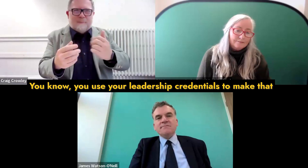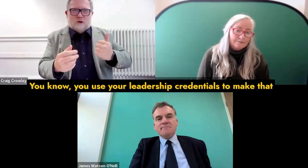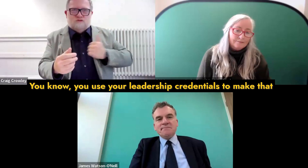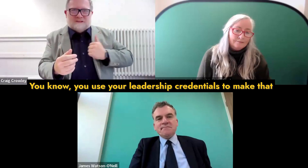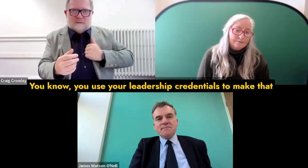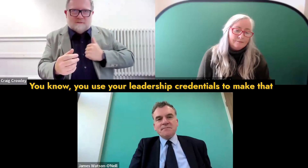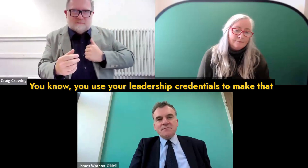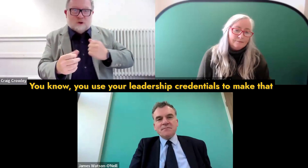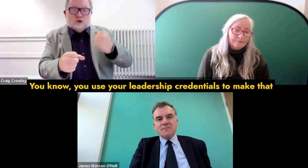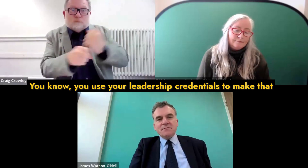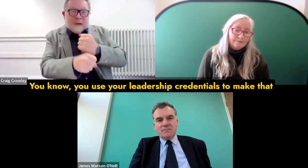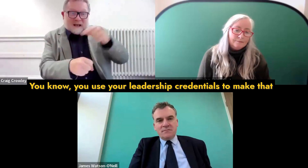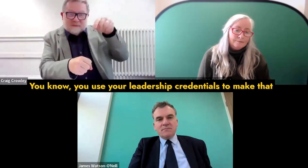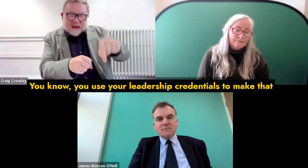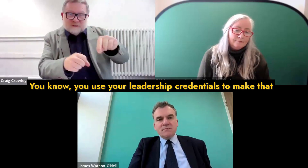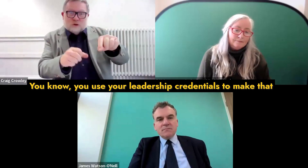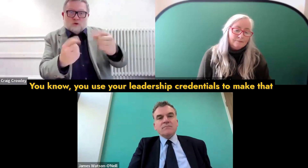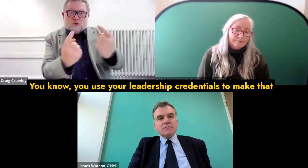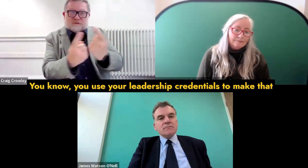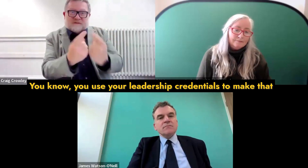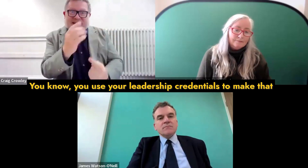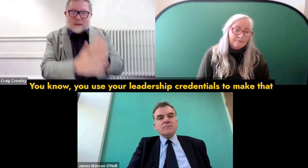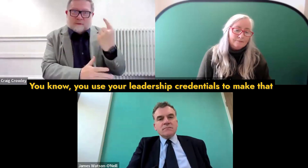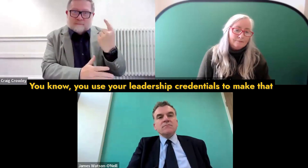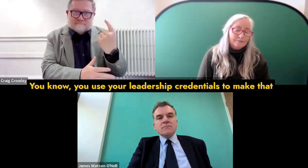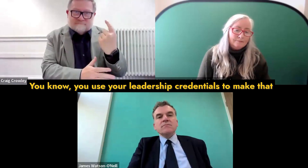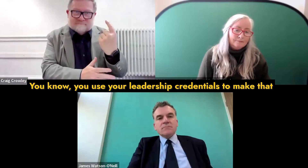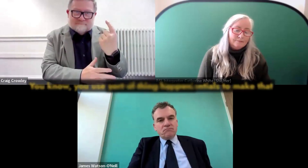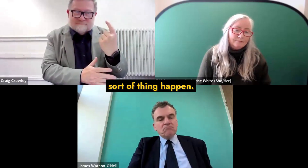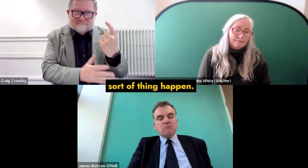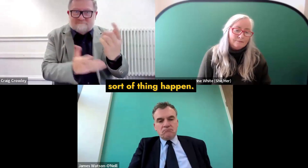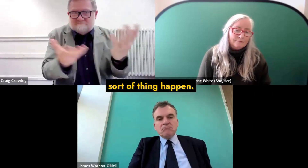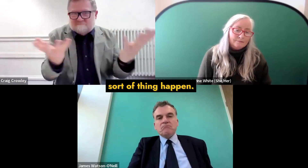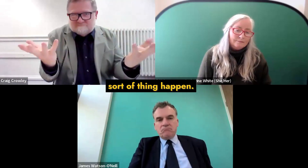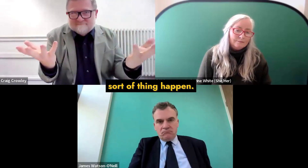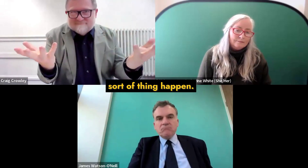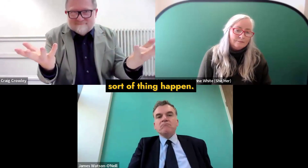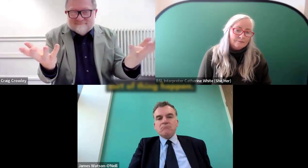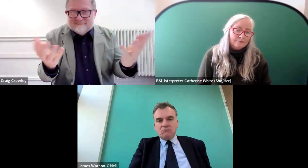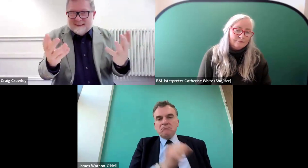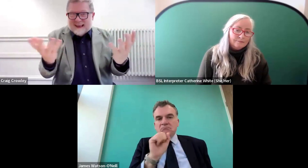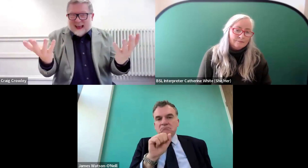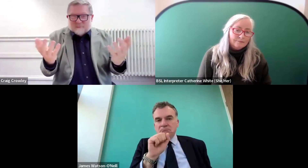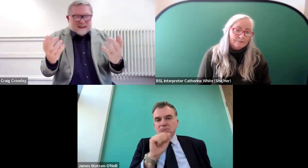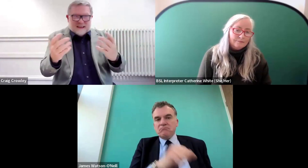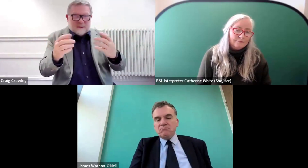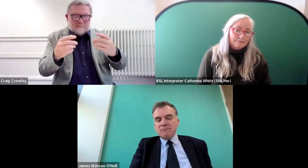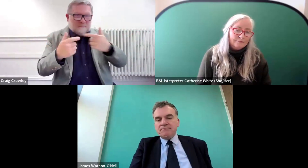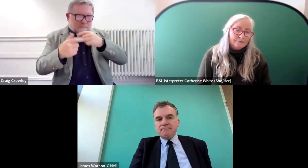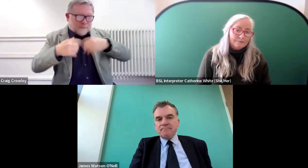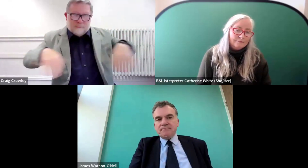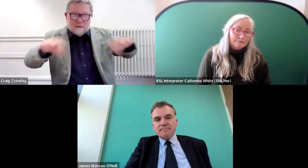You use your leadership credentials to make that sort of thing happen.